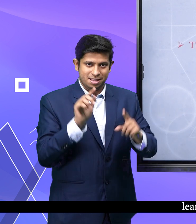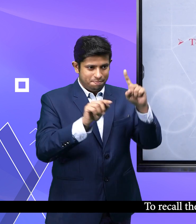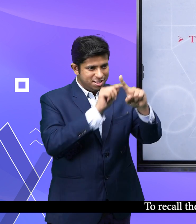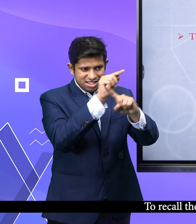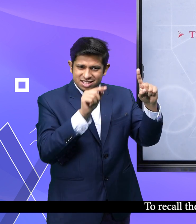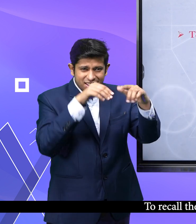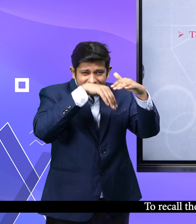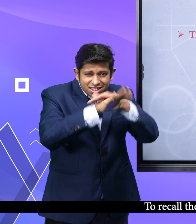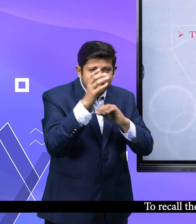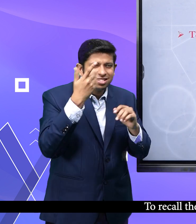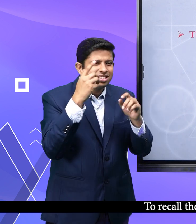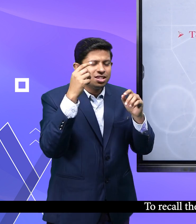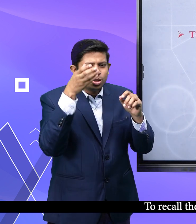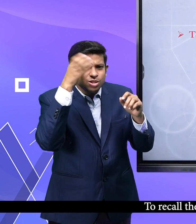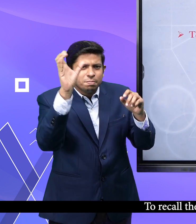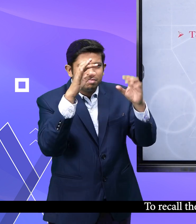to recall the concepts of percentage,